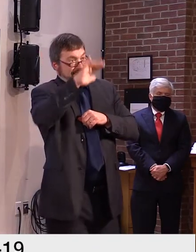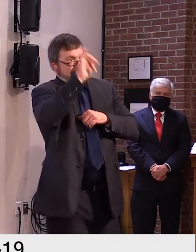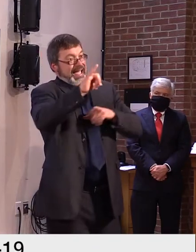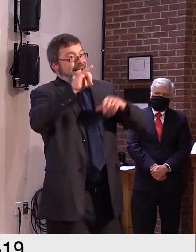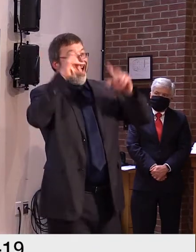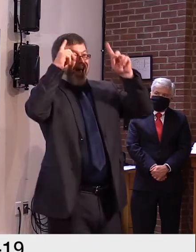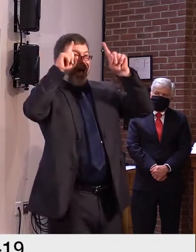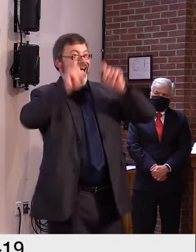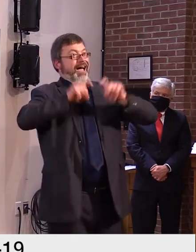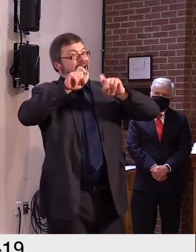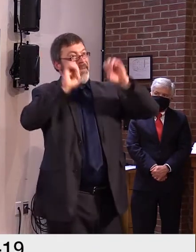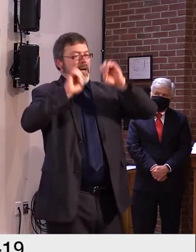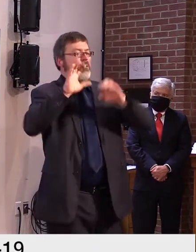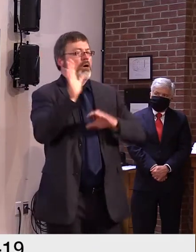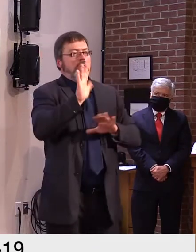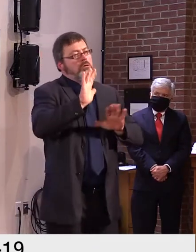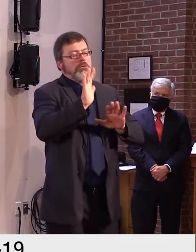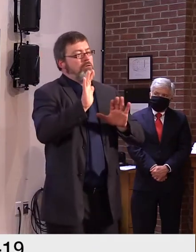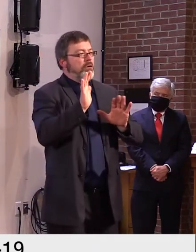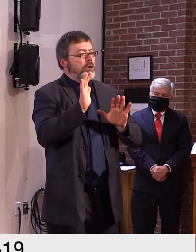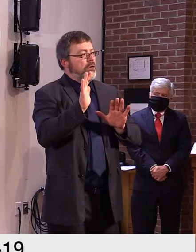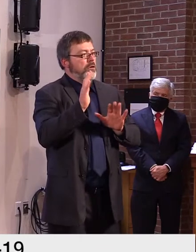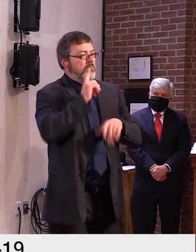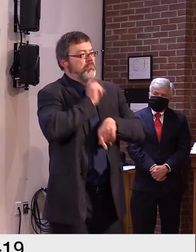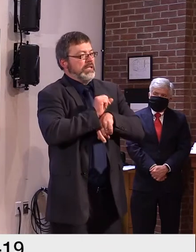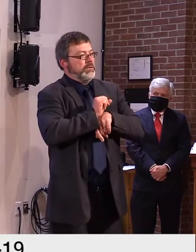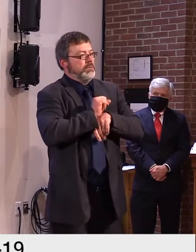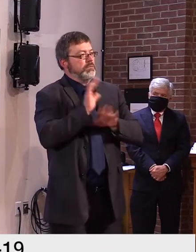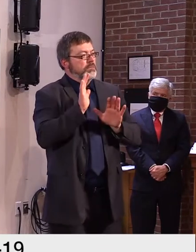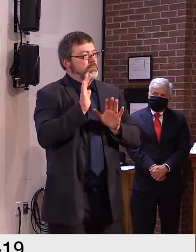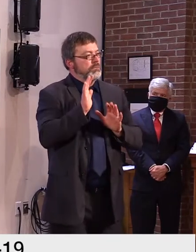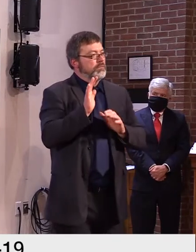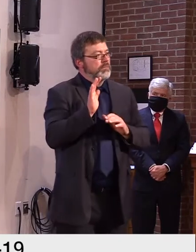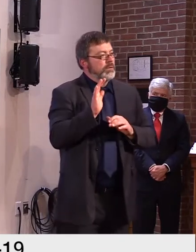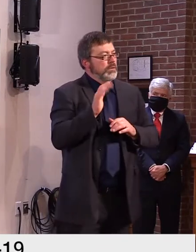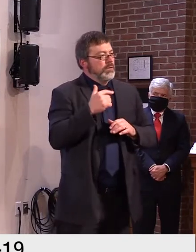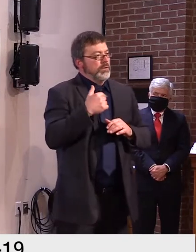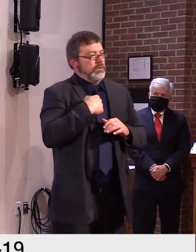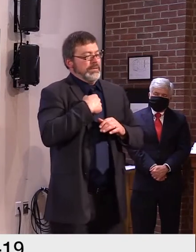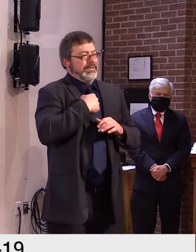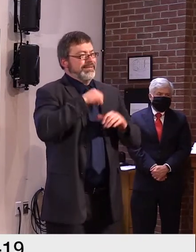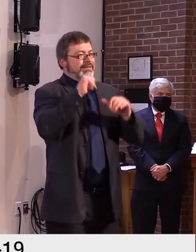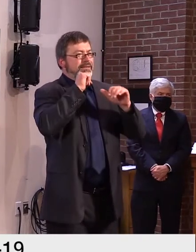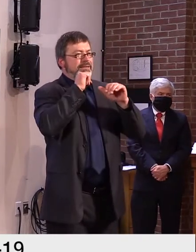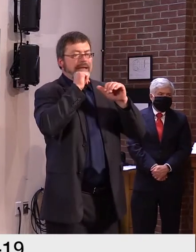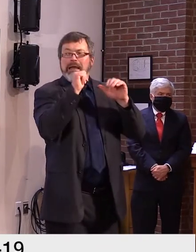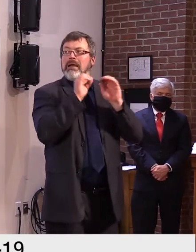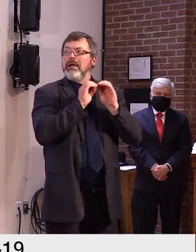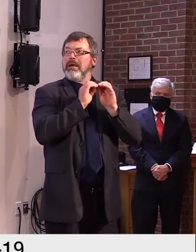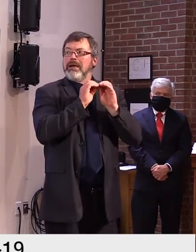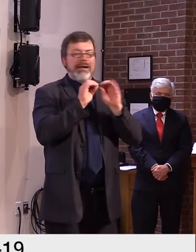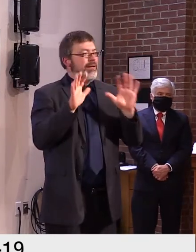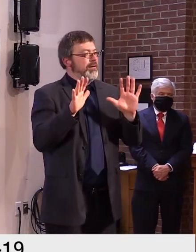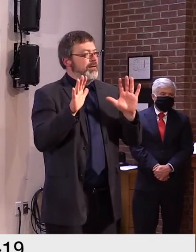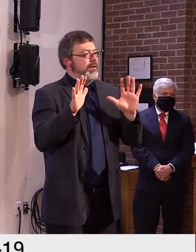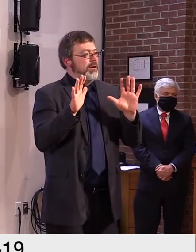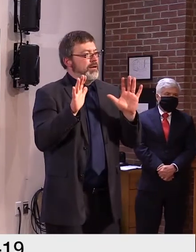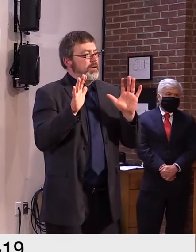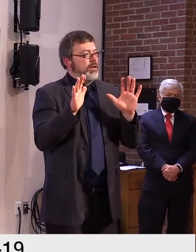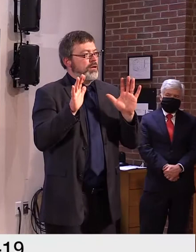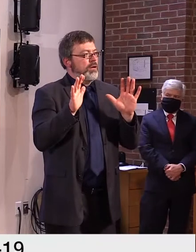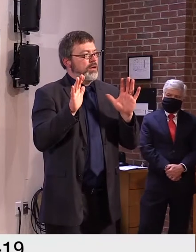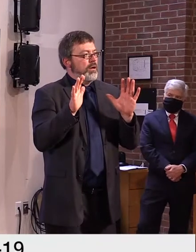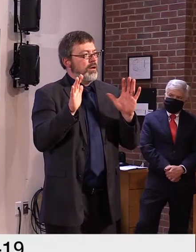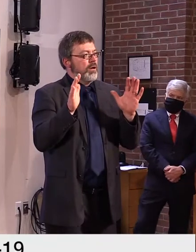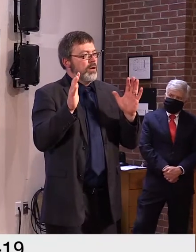successful, but unclear what the indicated audience is for it. You know, what course in the disease